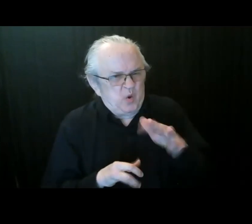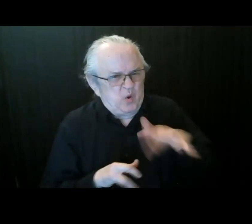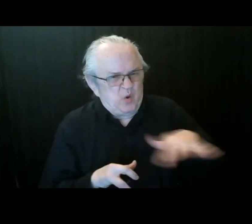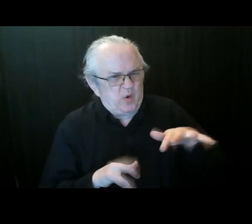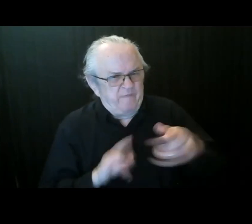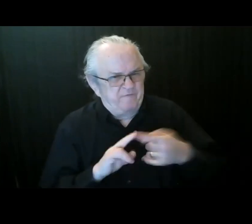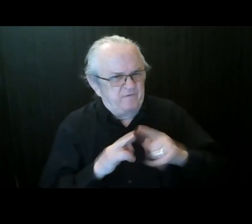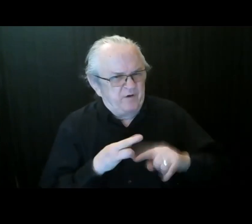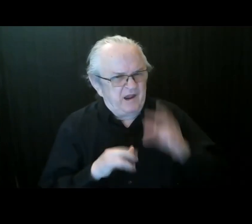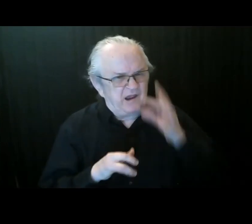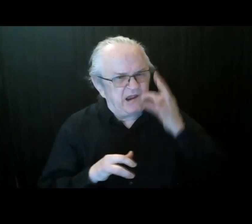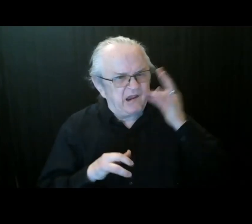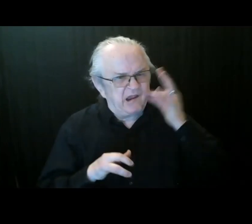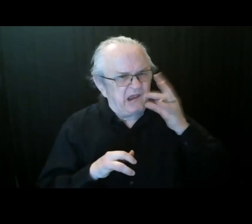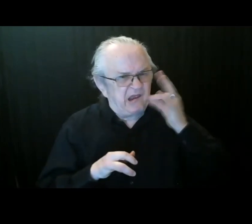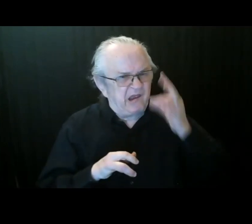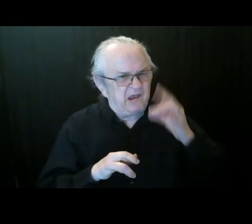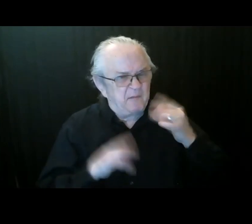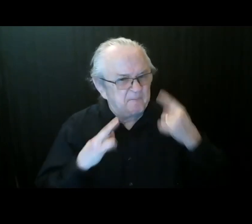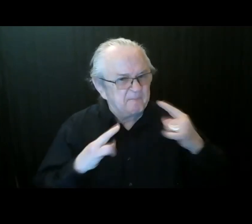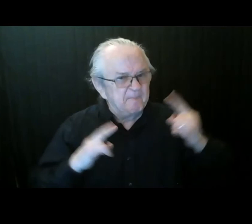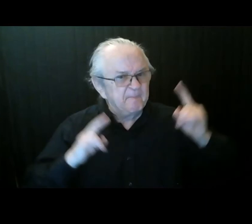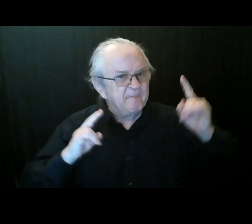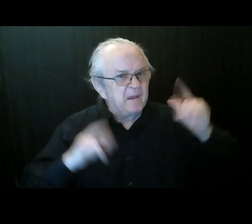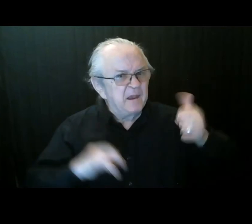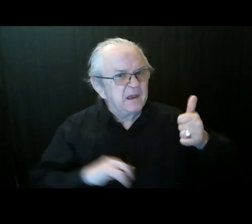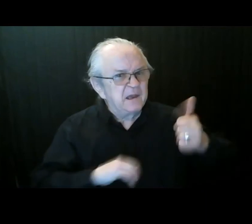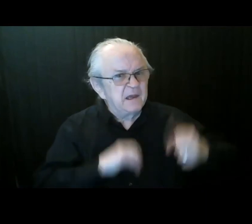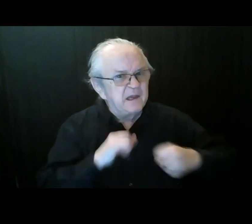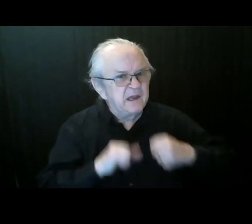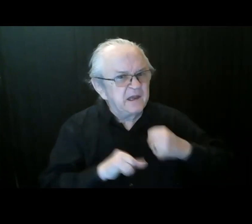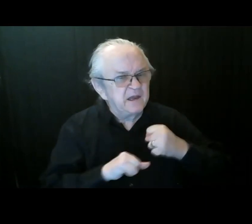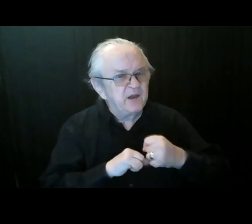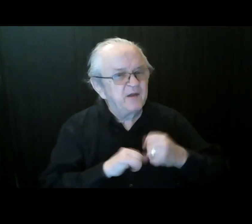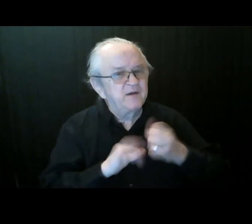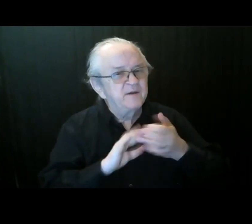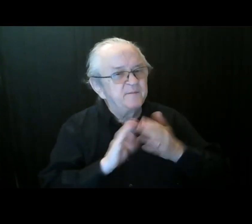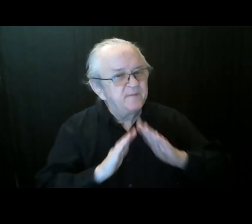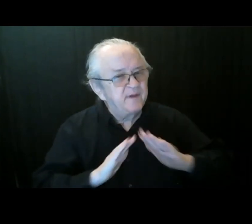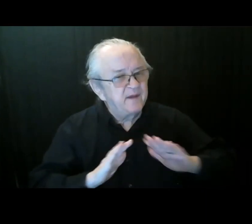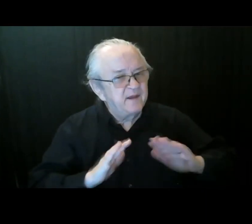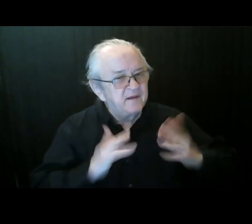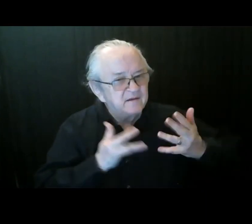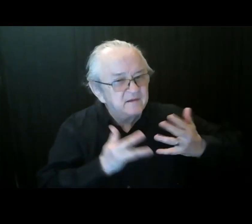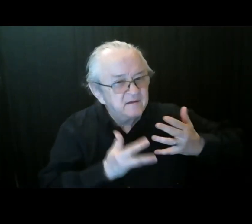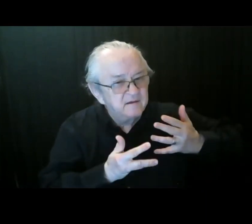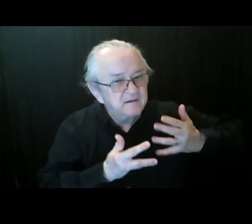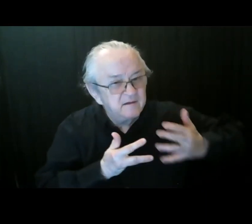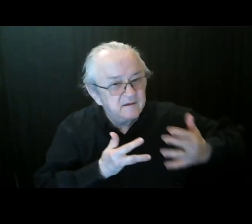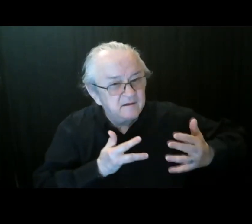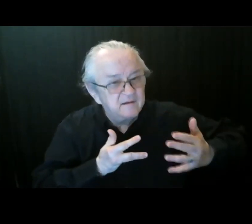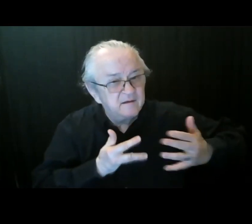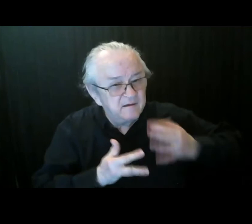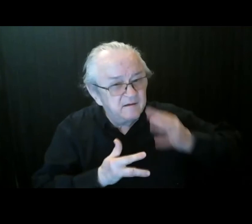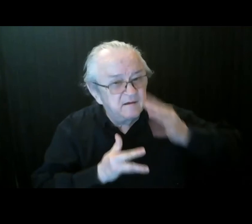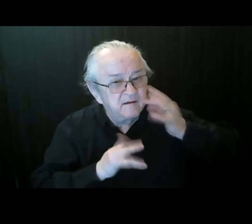only within the last 10 years been able to peacefully coexist with cat friends.